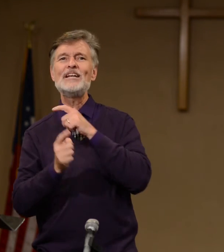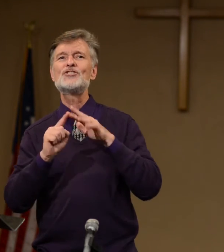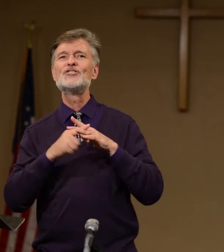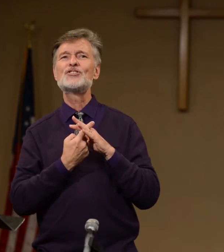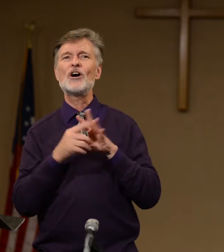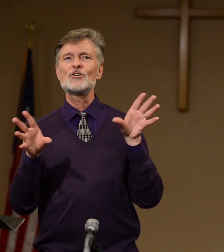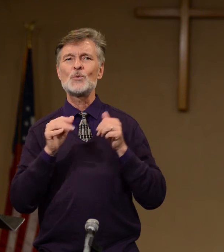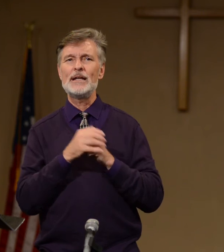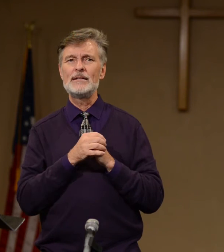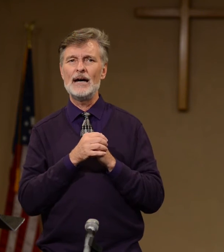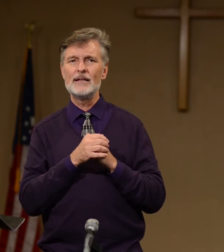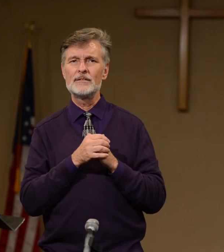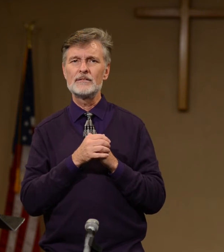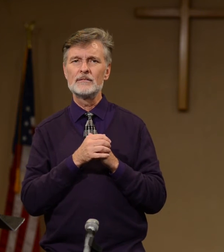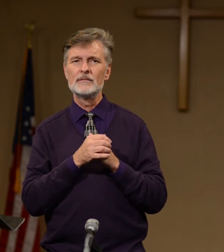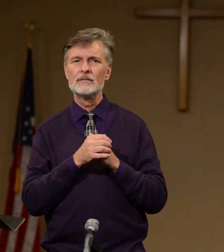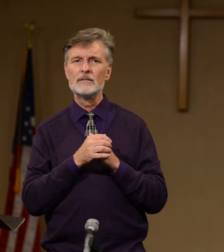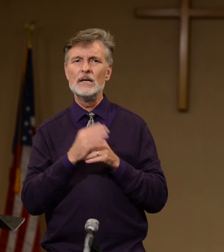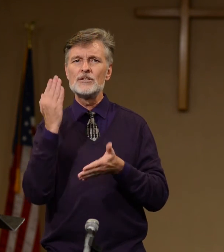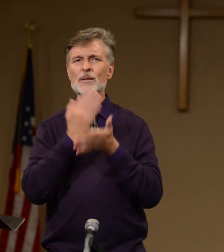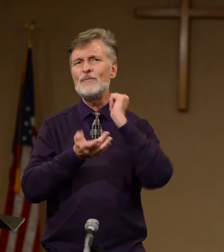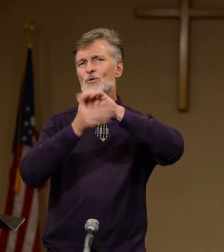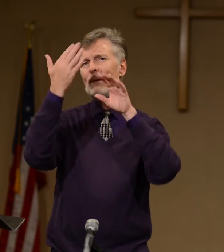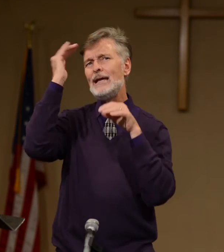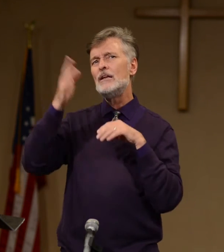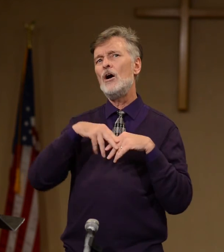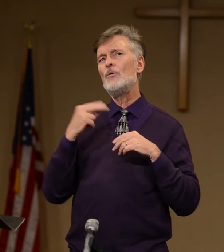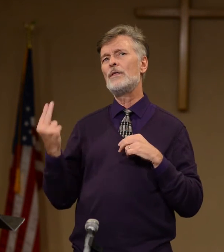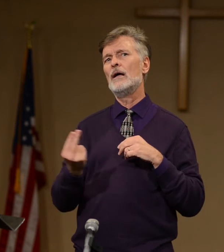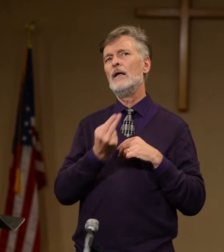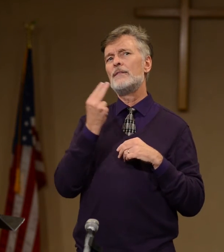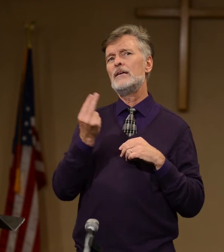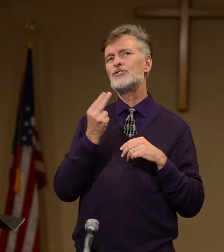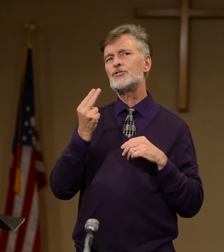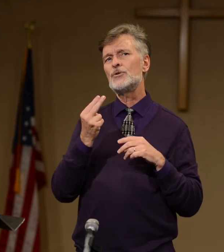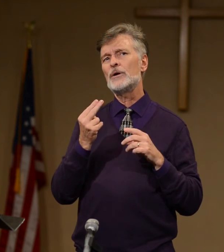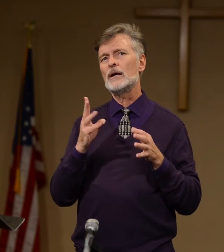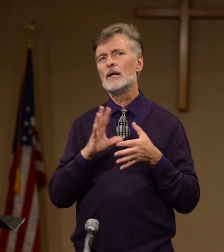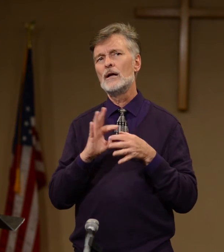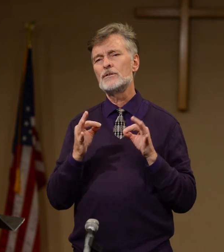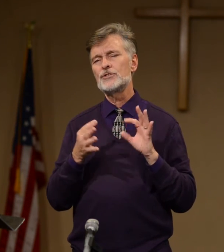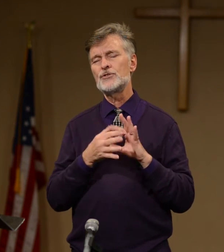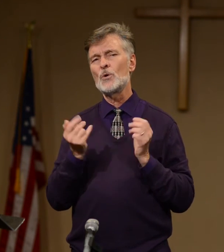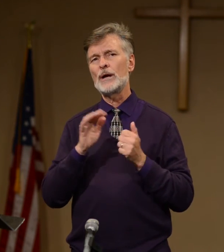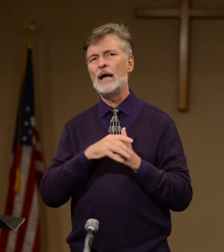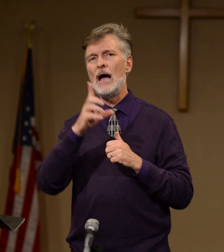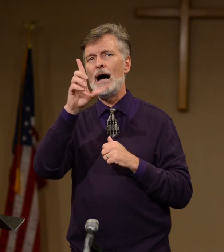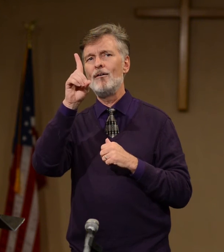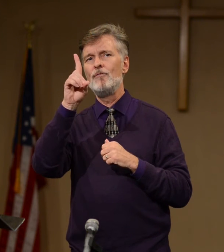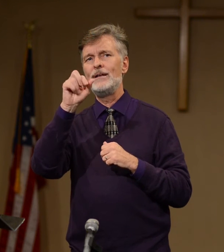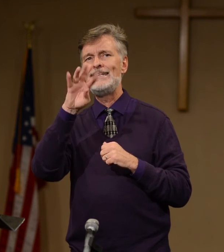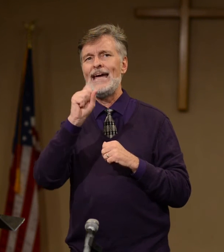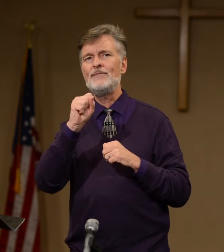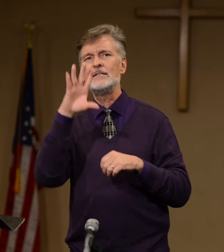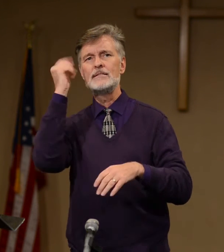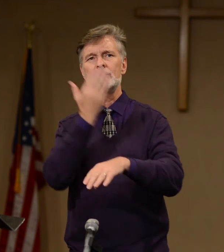temptation starts what it does. Some of you may know the historic story of David's